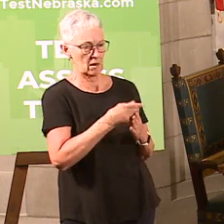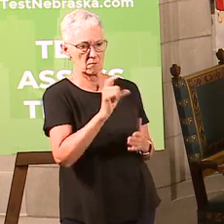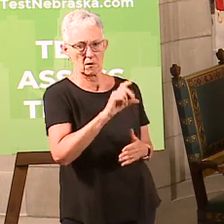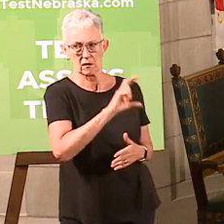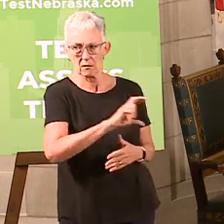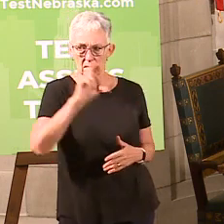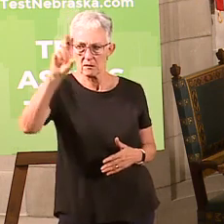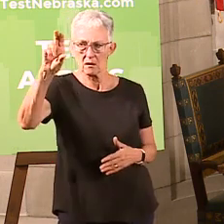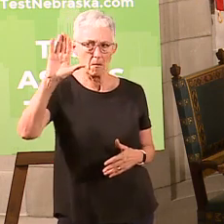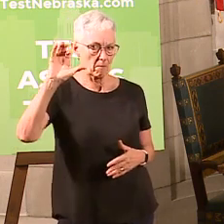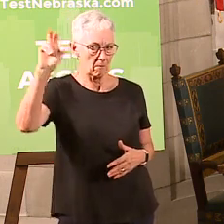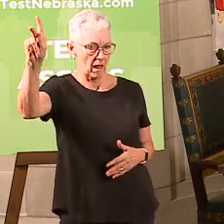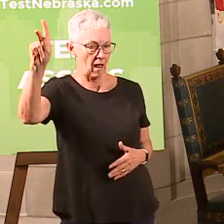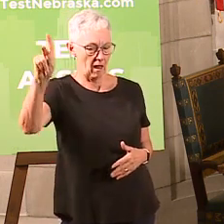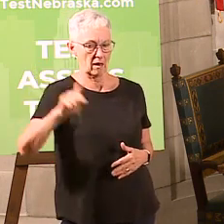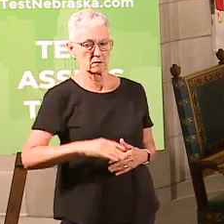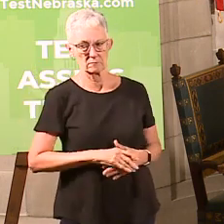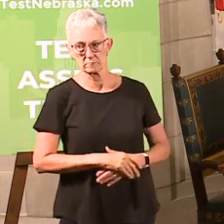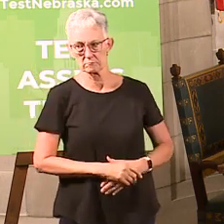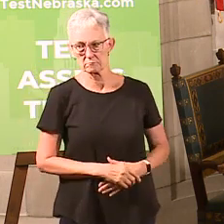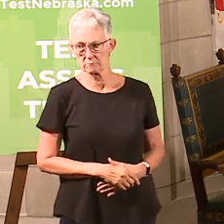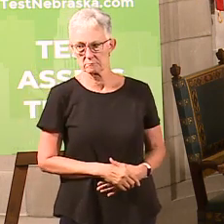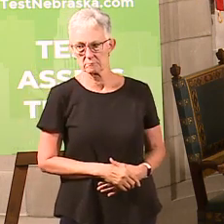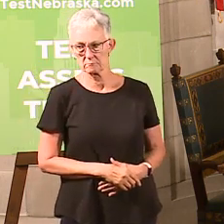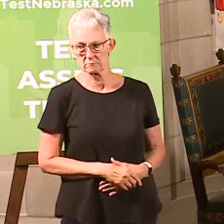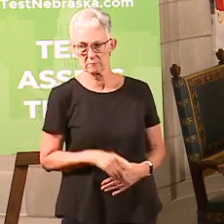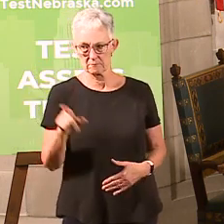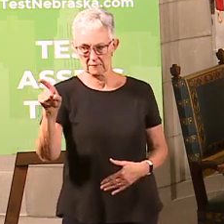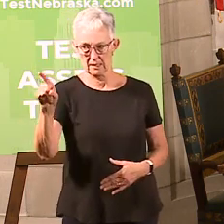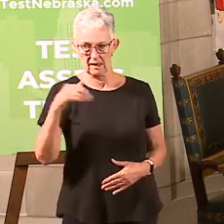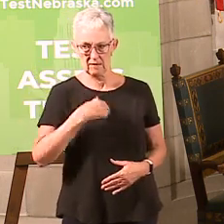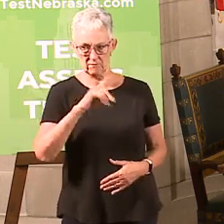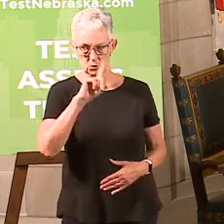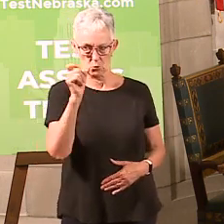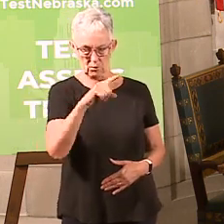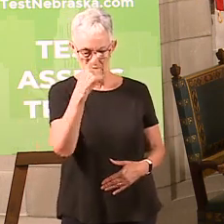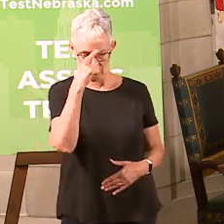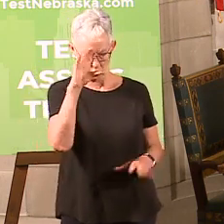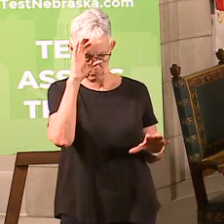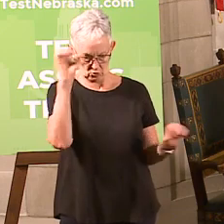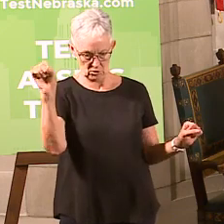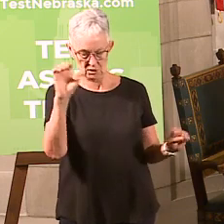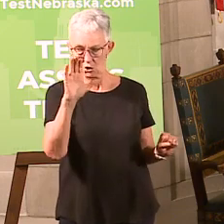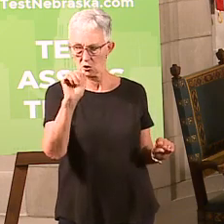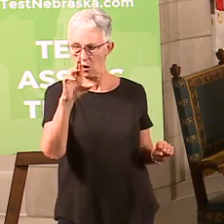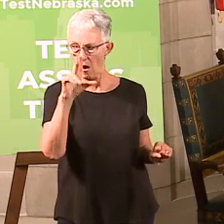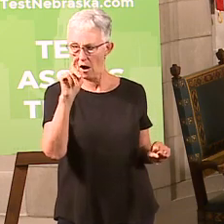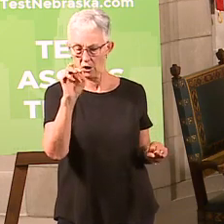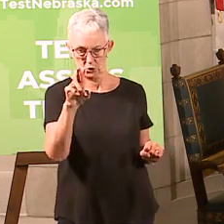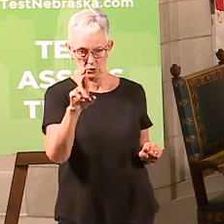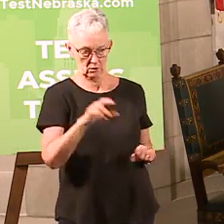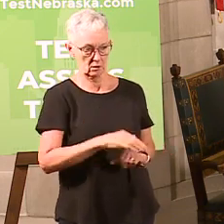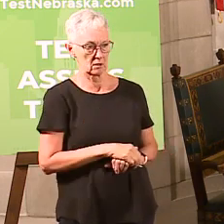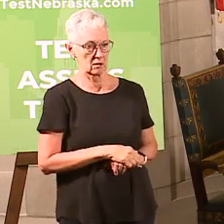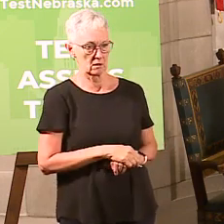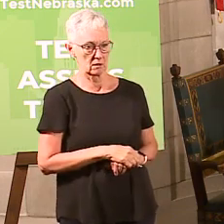Yeah, Lee. I got a question for President Carter. President Carter, would you please come up here? And please remember to repeat the question that Lee asked